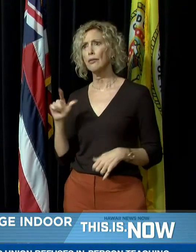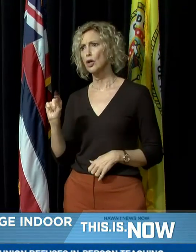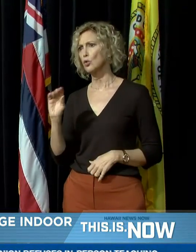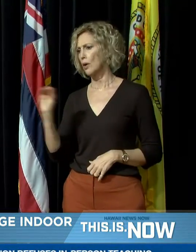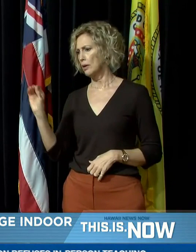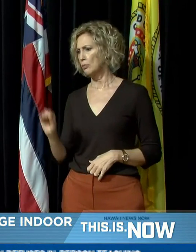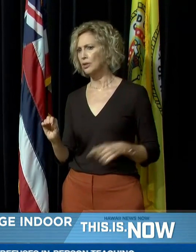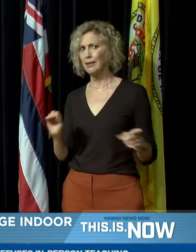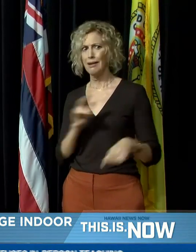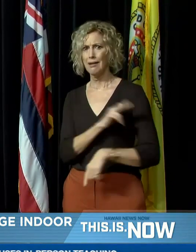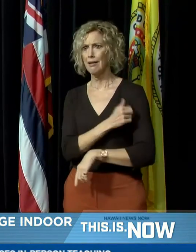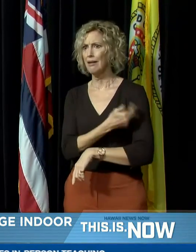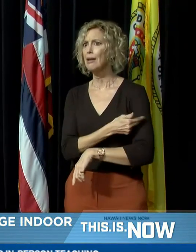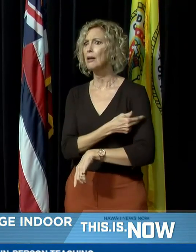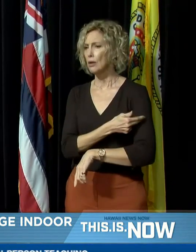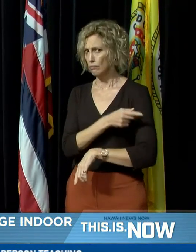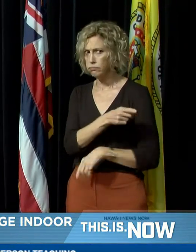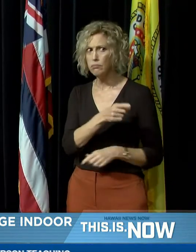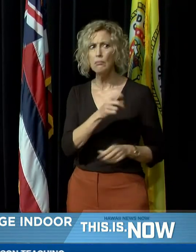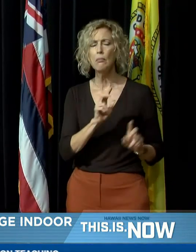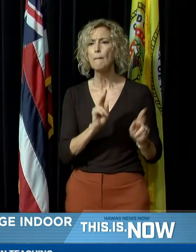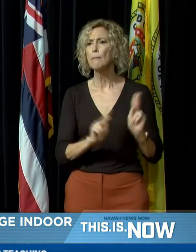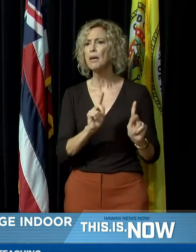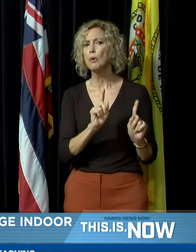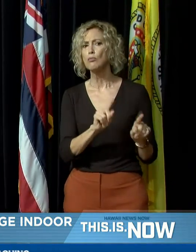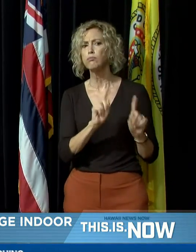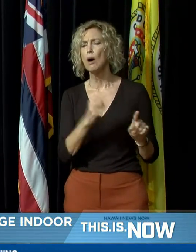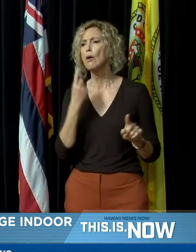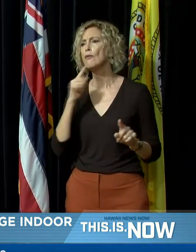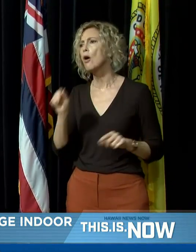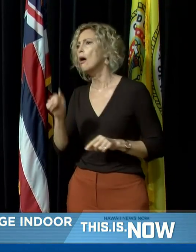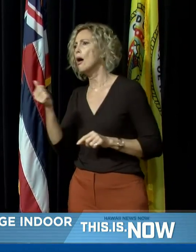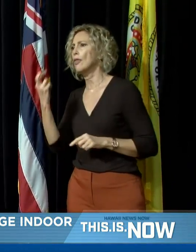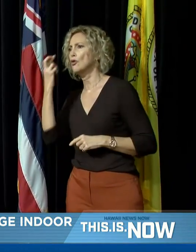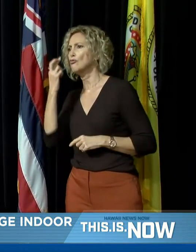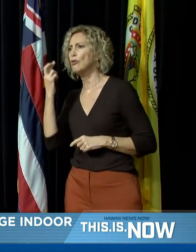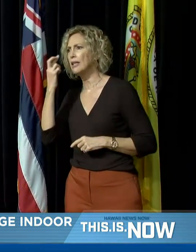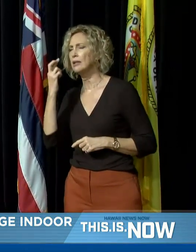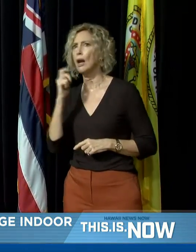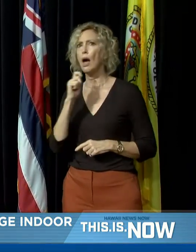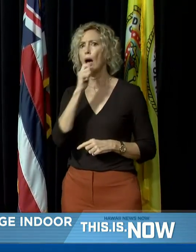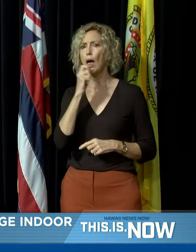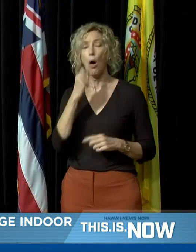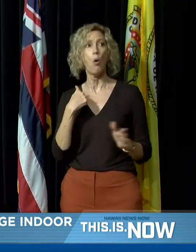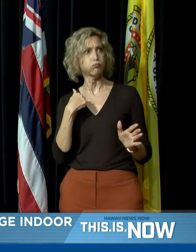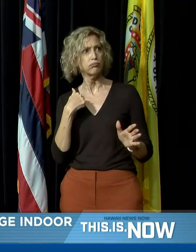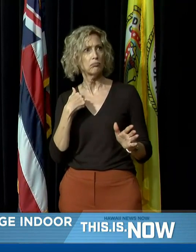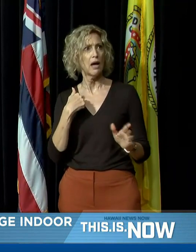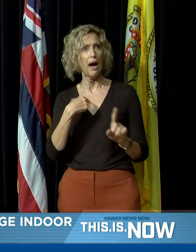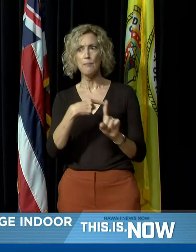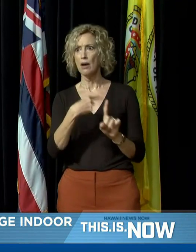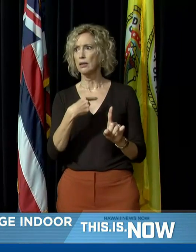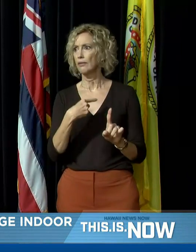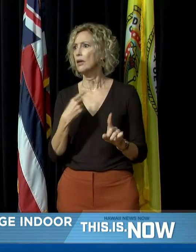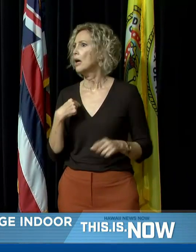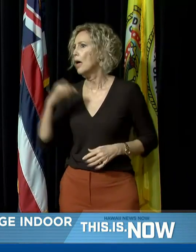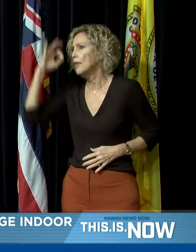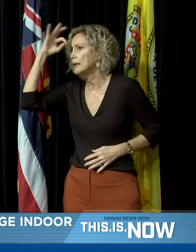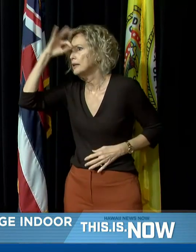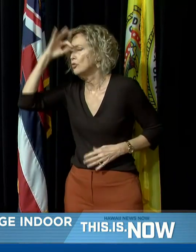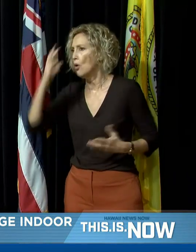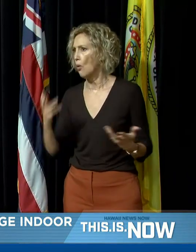of our hospitalizations are incidental. People are going to the hospital for other reasons, getting swabbed, and then finding out that they have COVID, which they didn't even know they